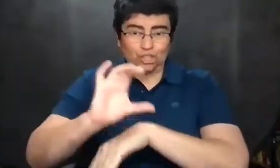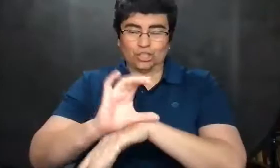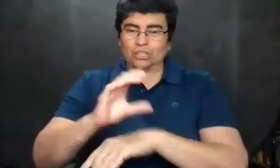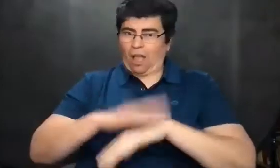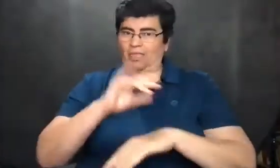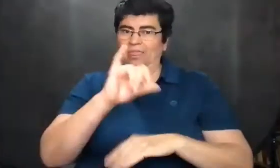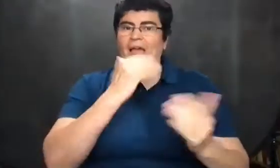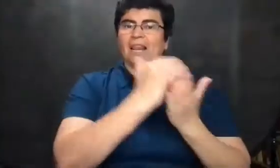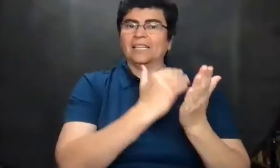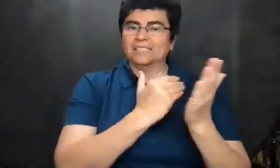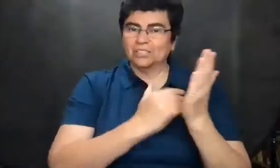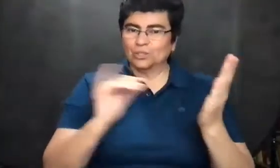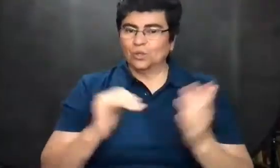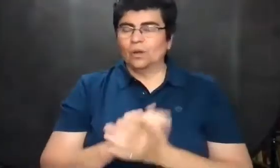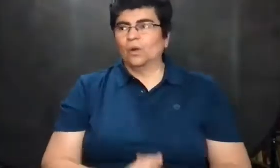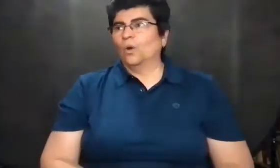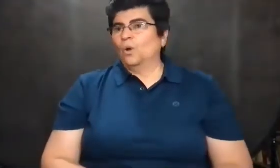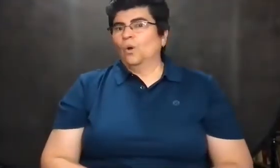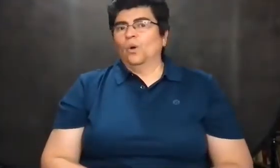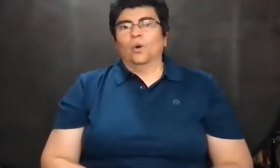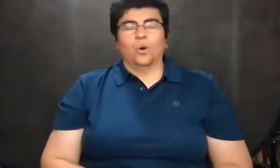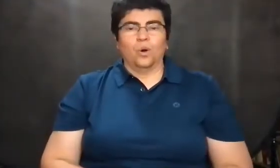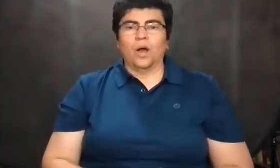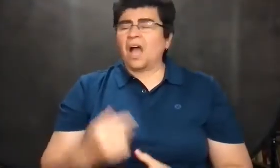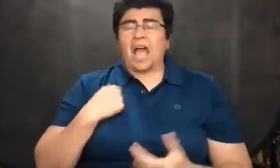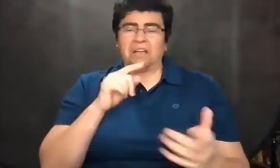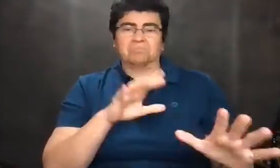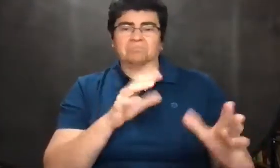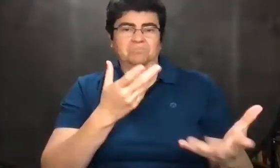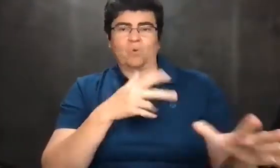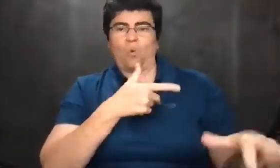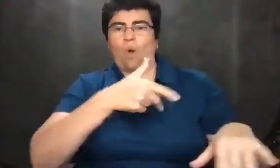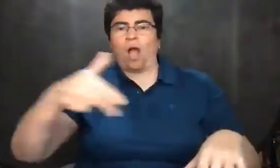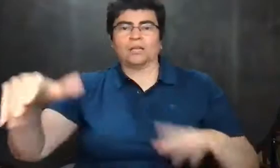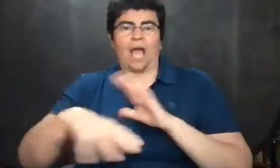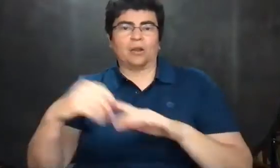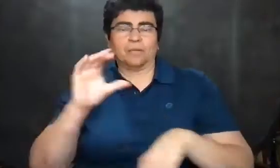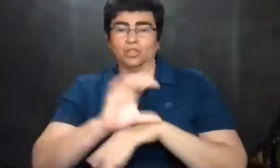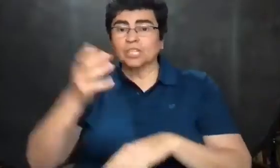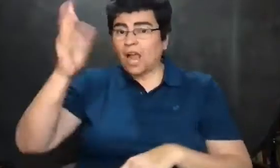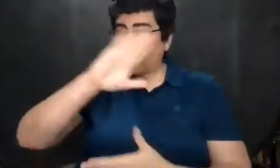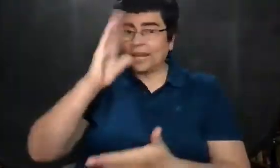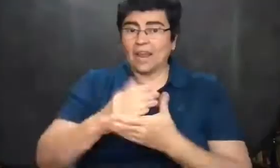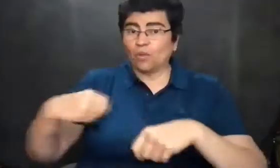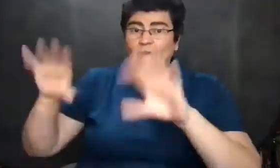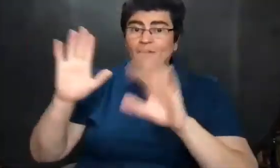And I just walked away from my church. God never gave up on me, but I gave up on God. I was just